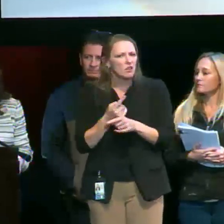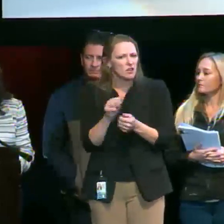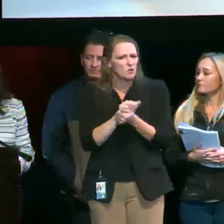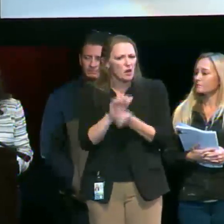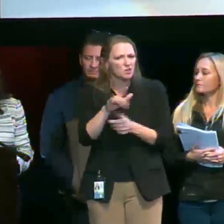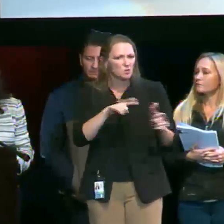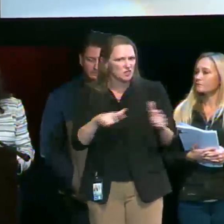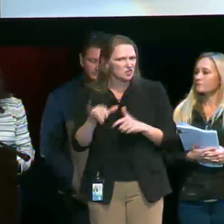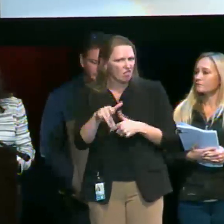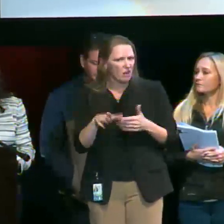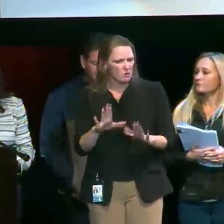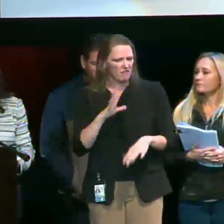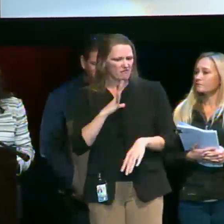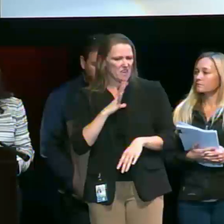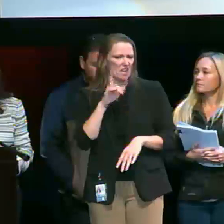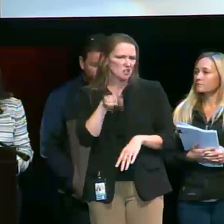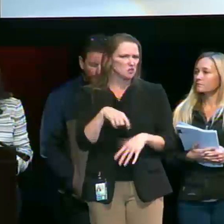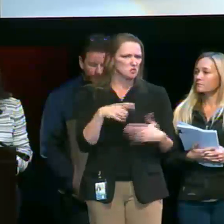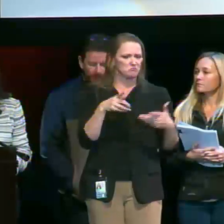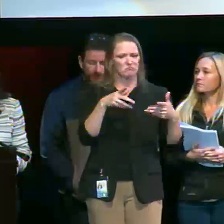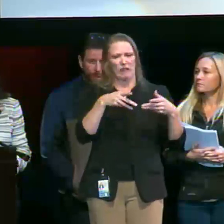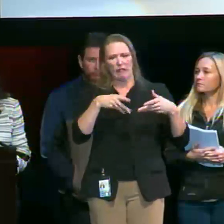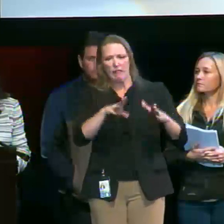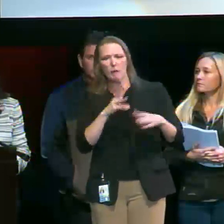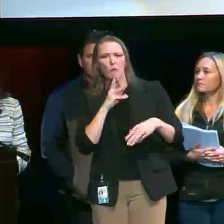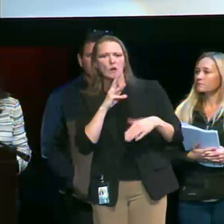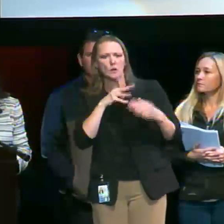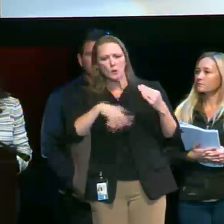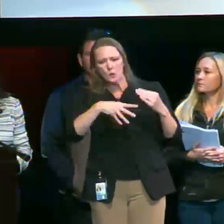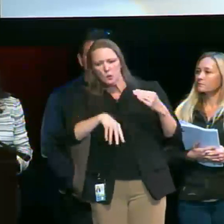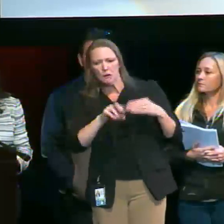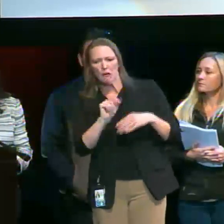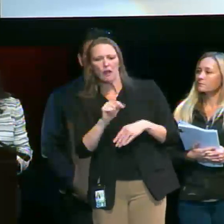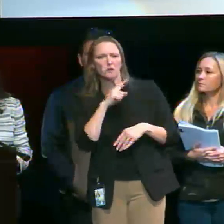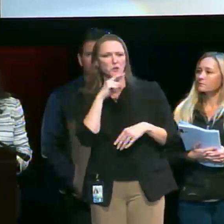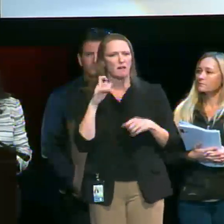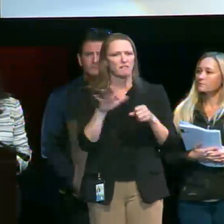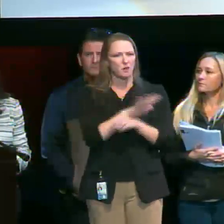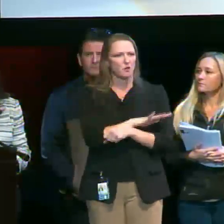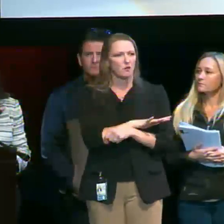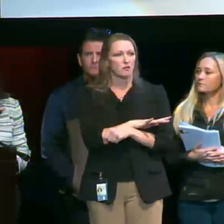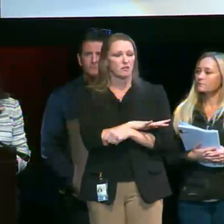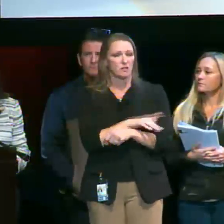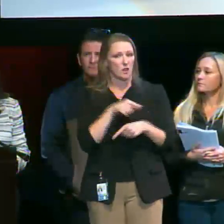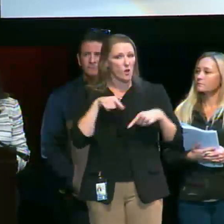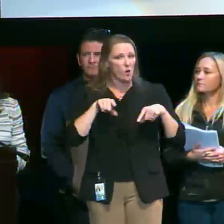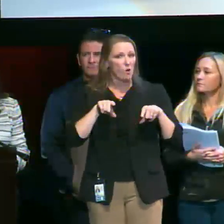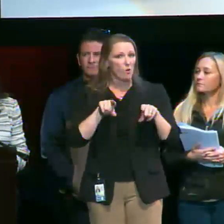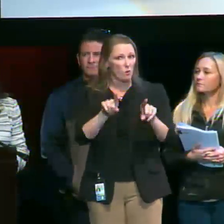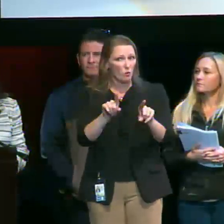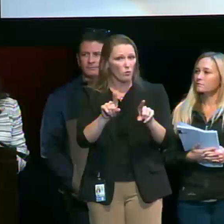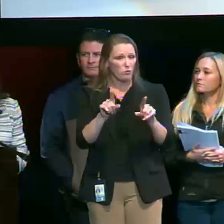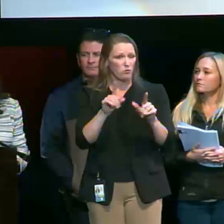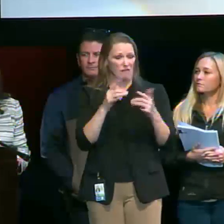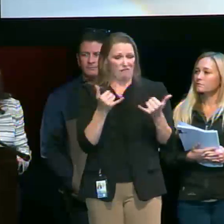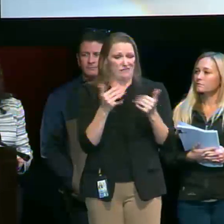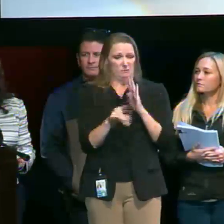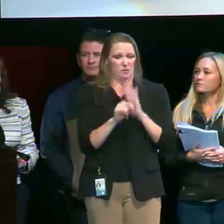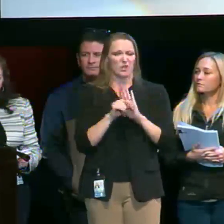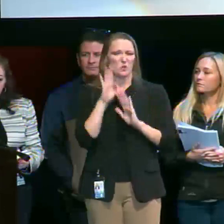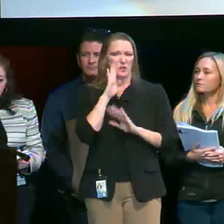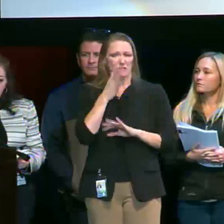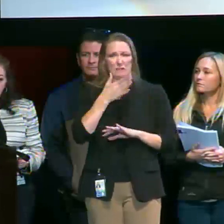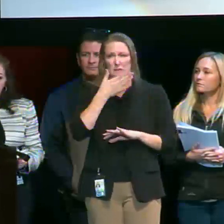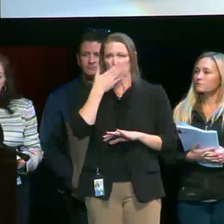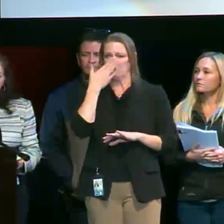out, make sure that they're dry, you should be able to use them. During the superchlorination, you can actually smell a really strong chlorinated smell. So if you're